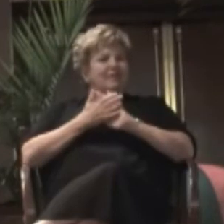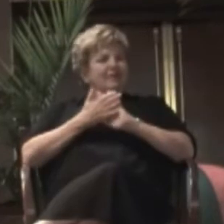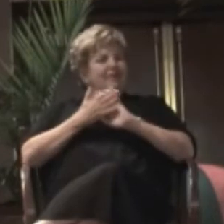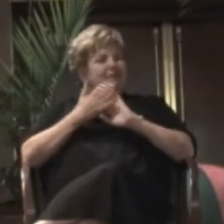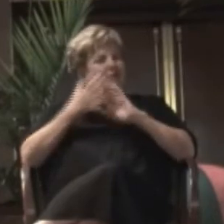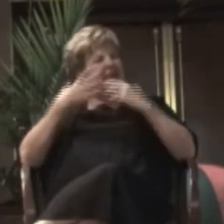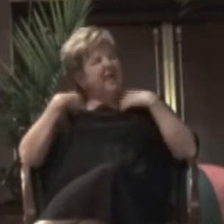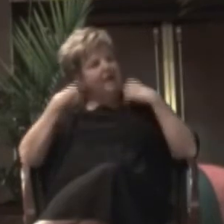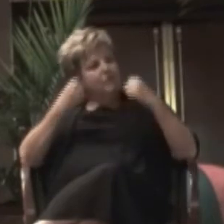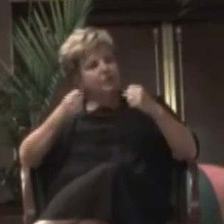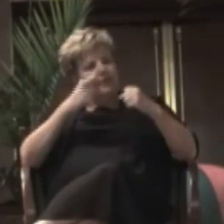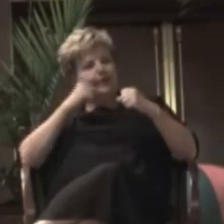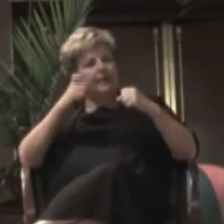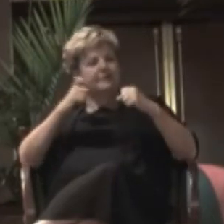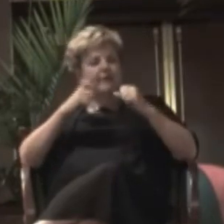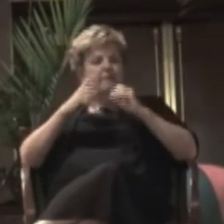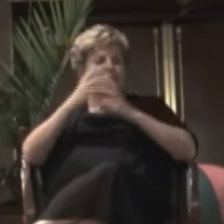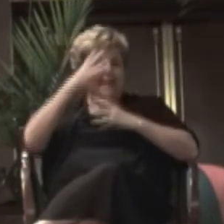sober. You know, we get sober